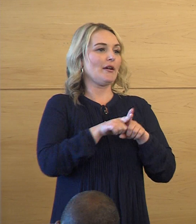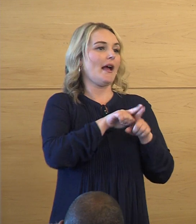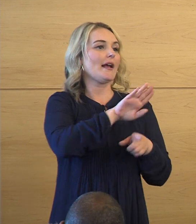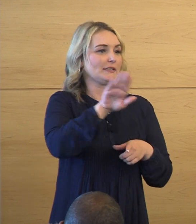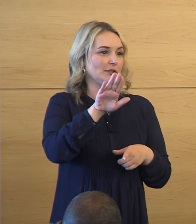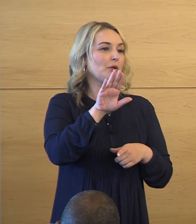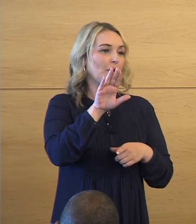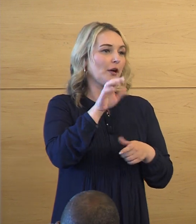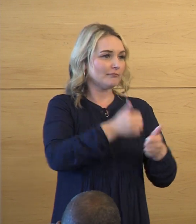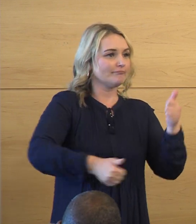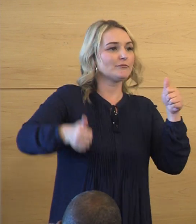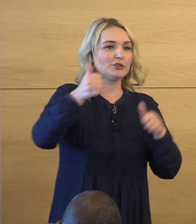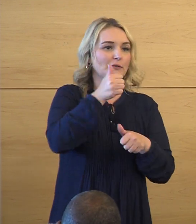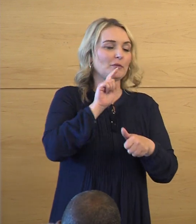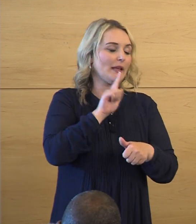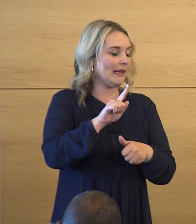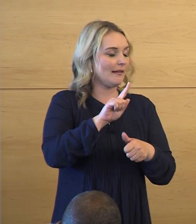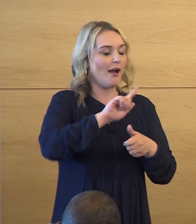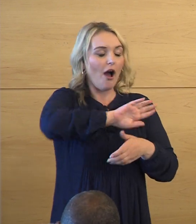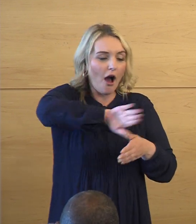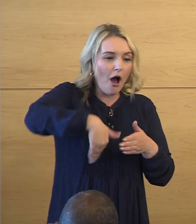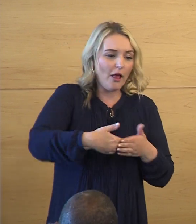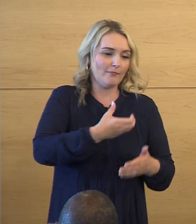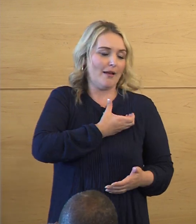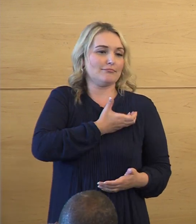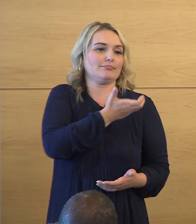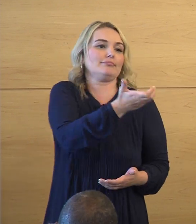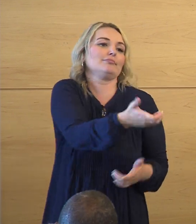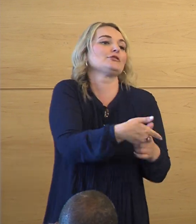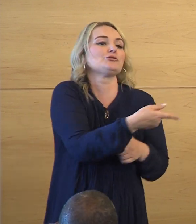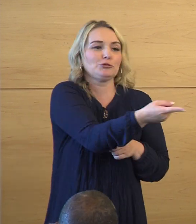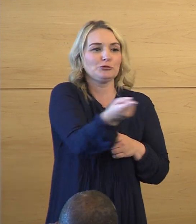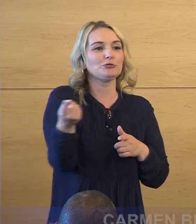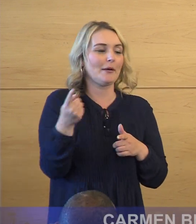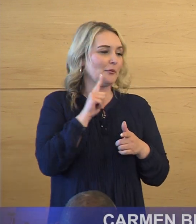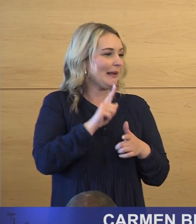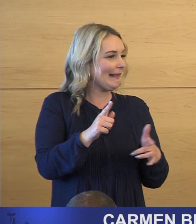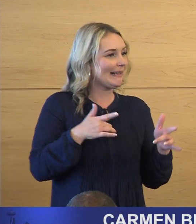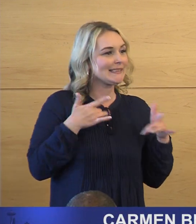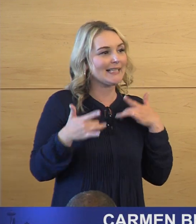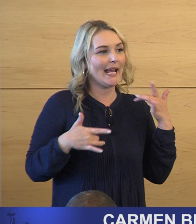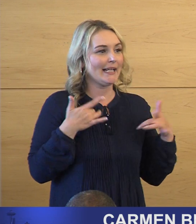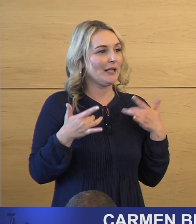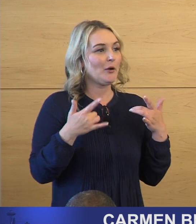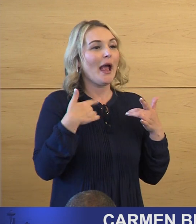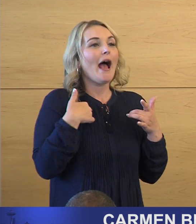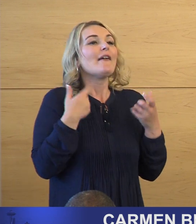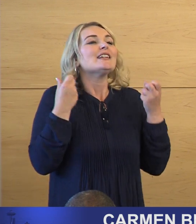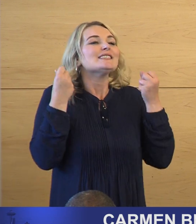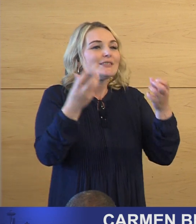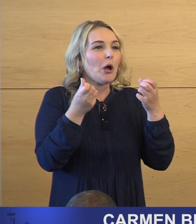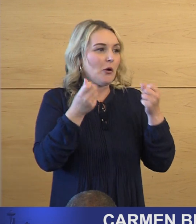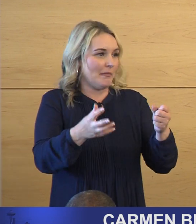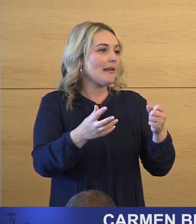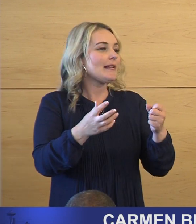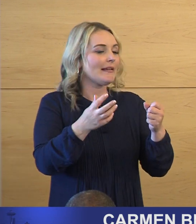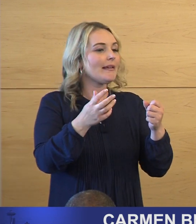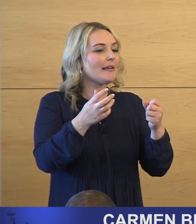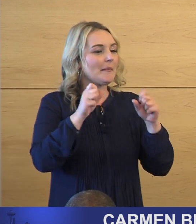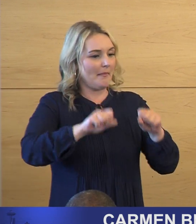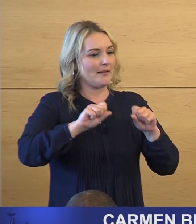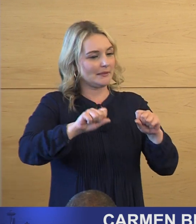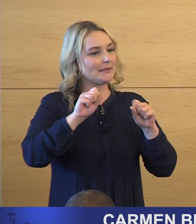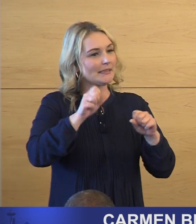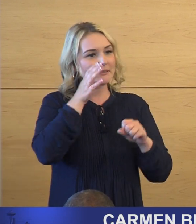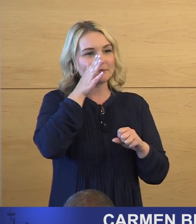from the heart. I am so excited. And when I think about it, we have limitless possibilities. Limitless possibilities of